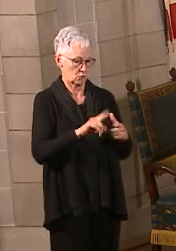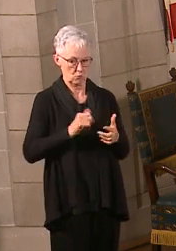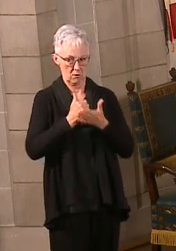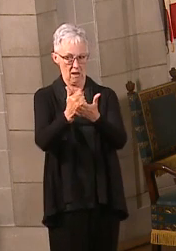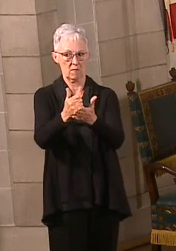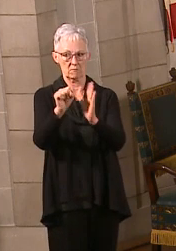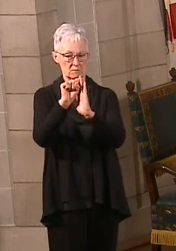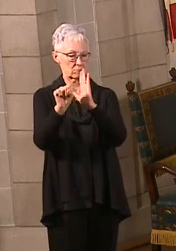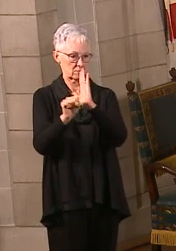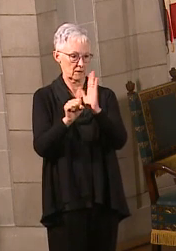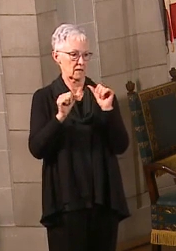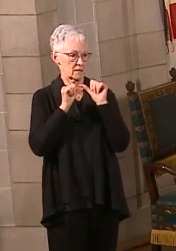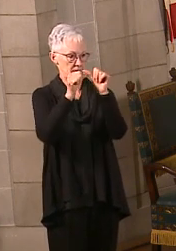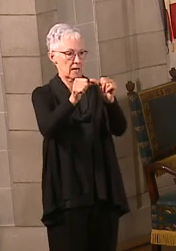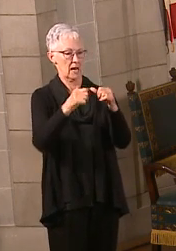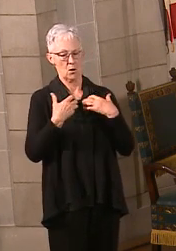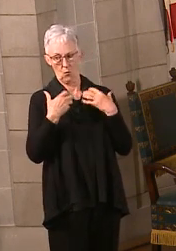fight.